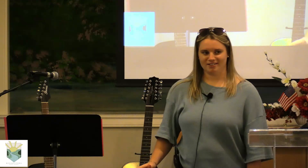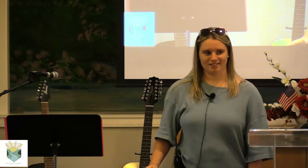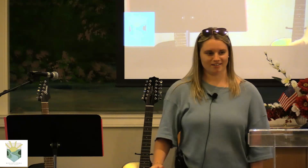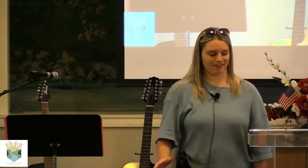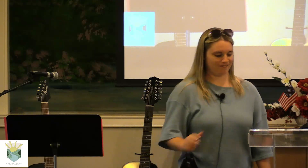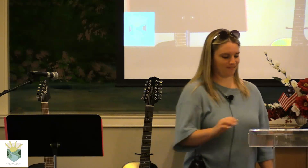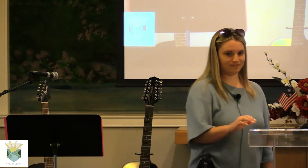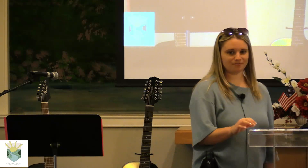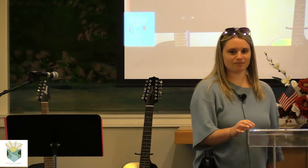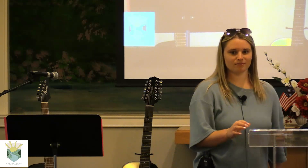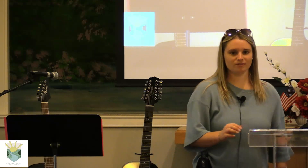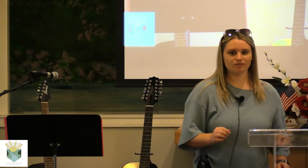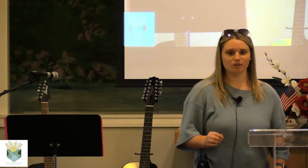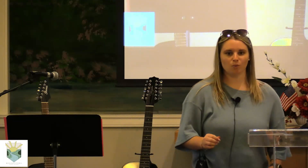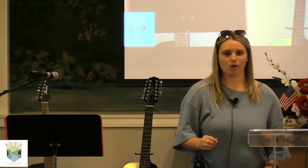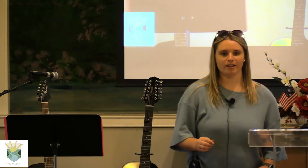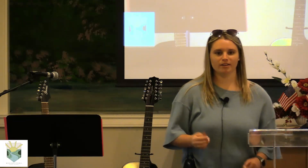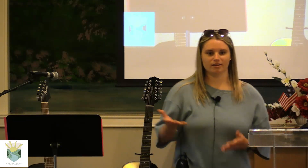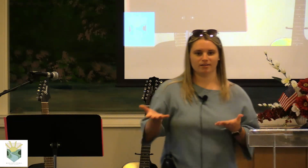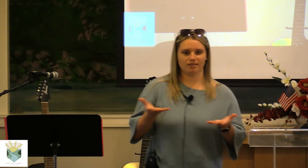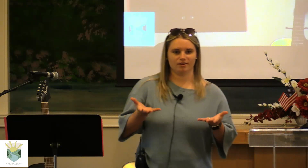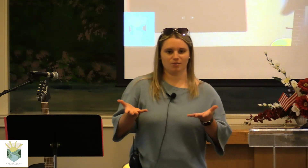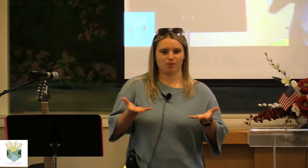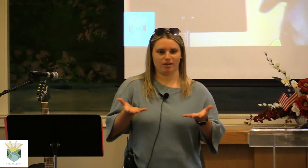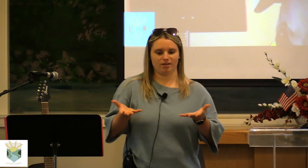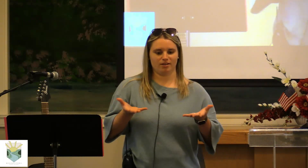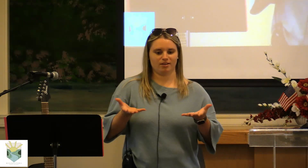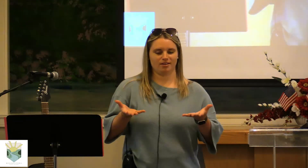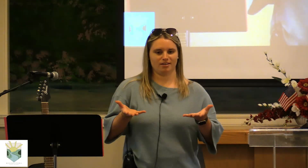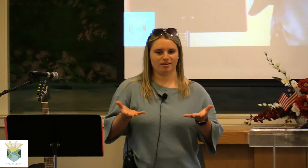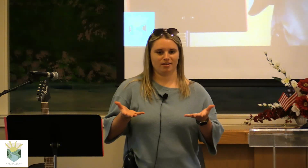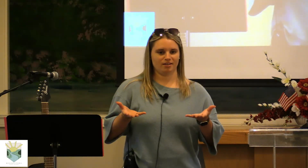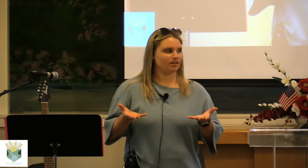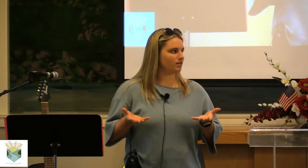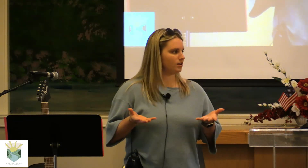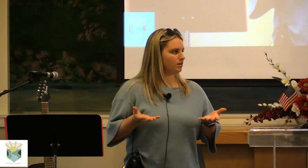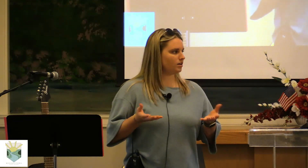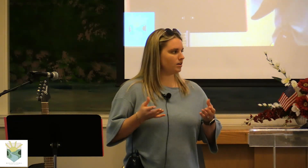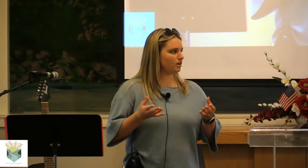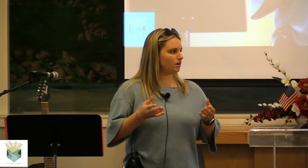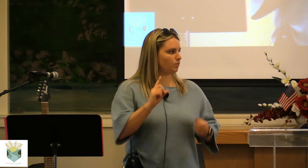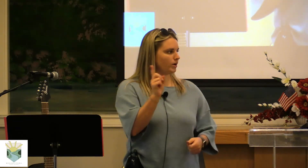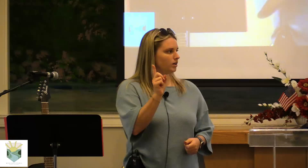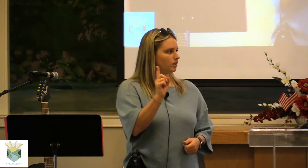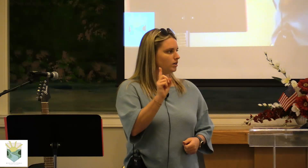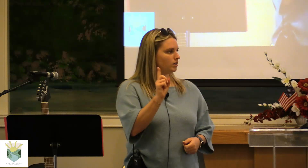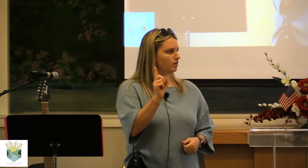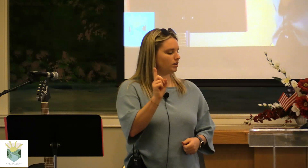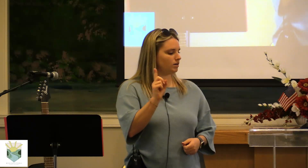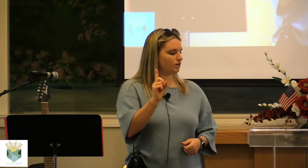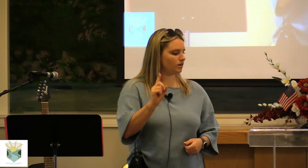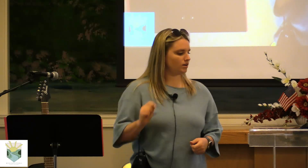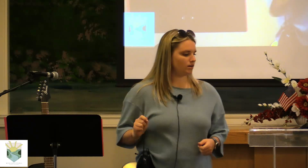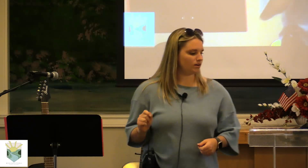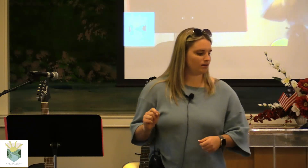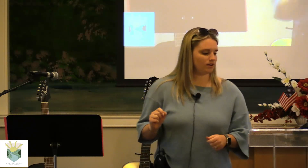Okay. What? What? What was where again? I forgot. Where? Where? Okay. I knew it was like.